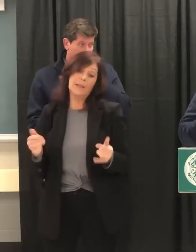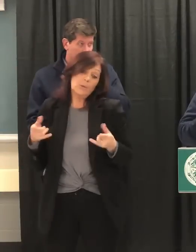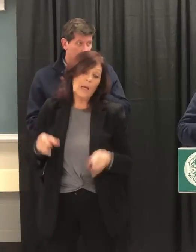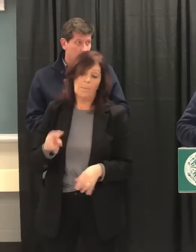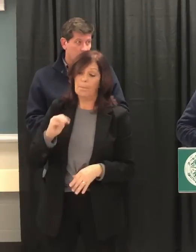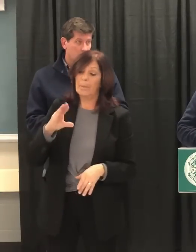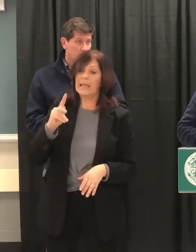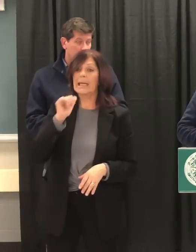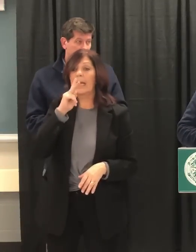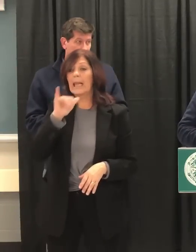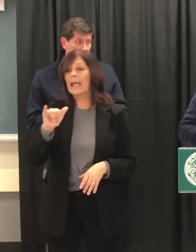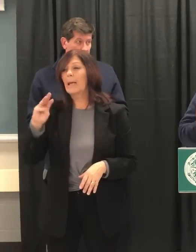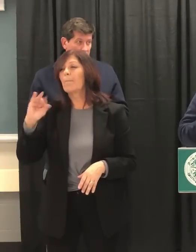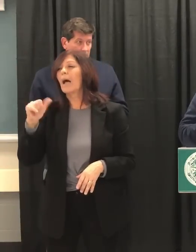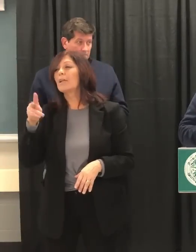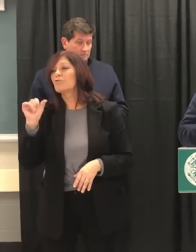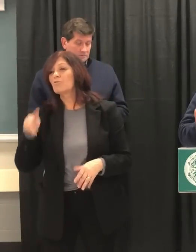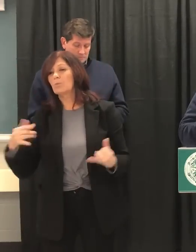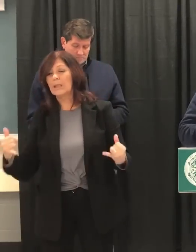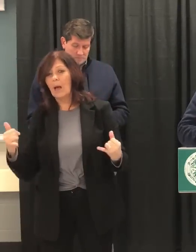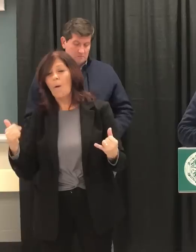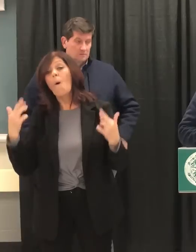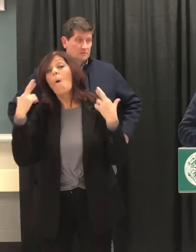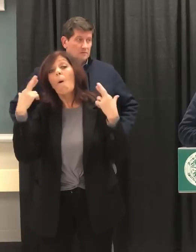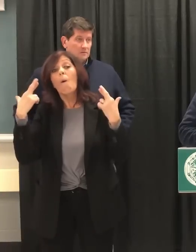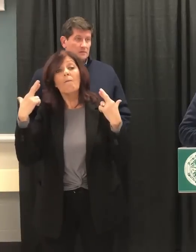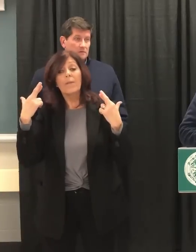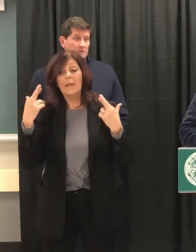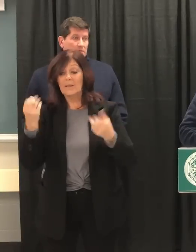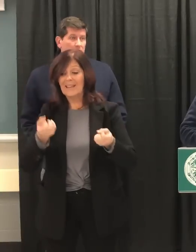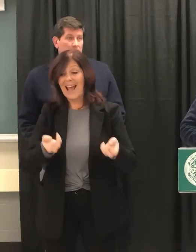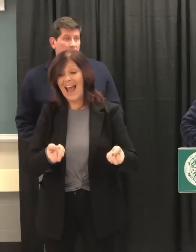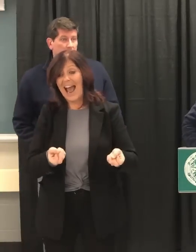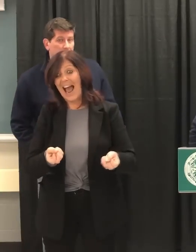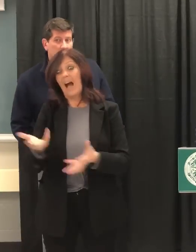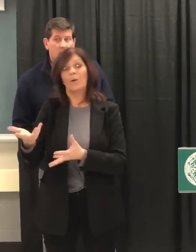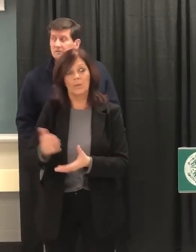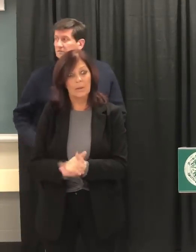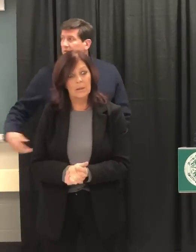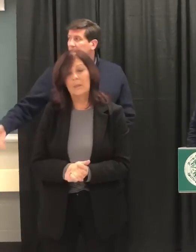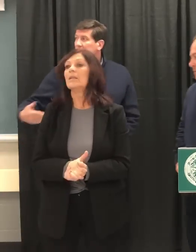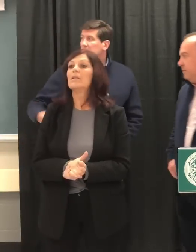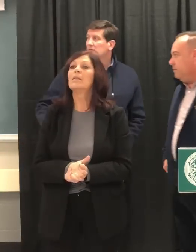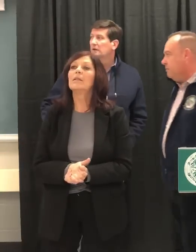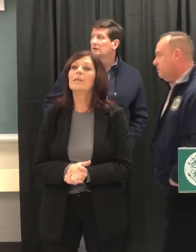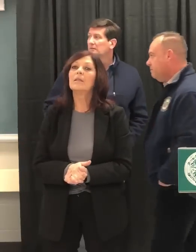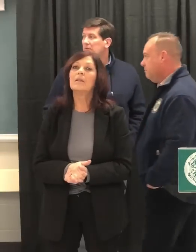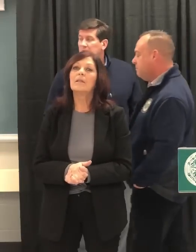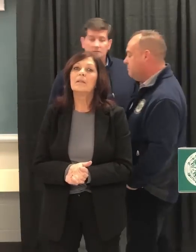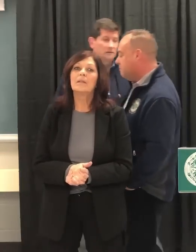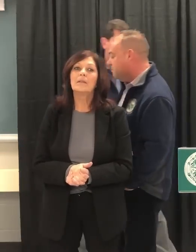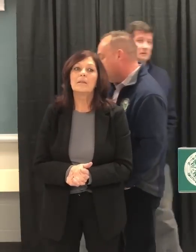McKinley, Mile Strip right now, and hopefully we get all those cars out in a timely manner here.